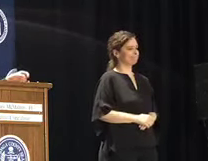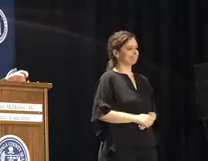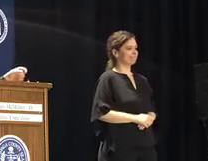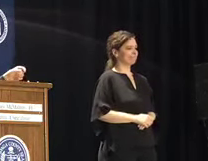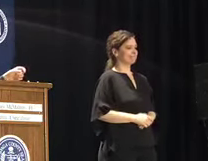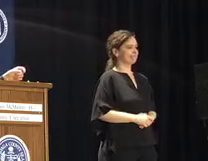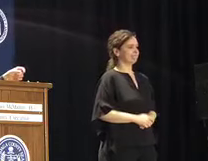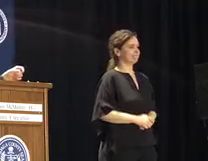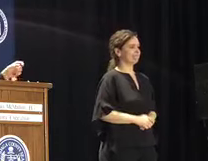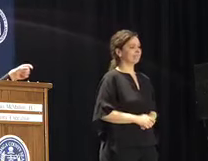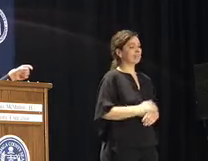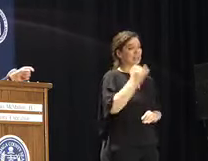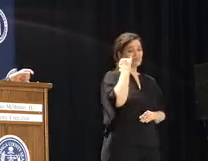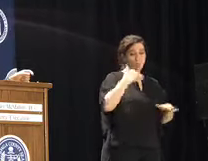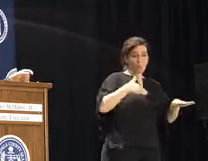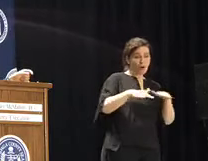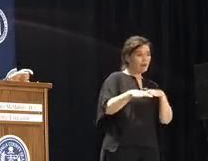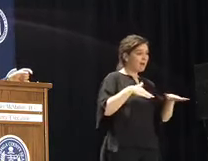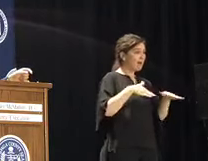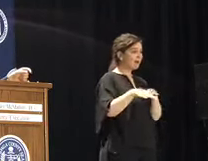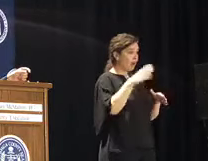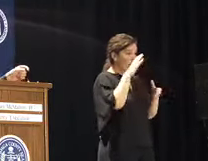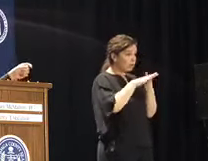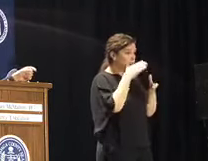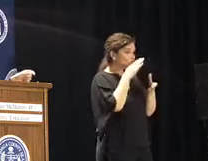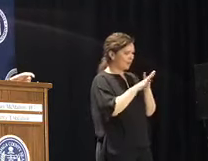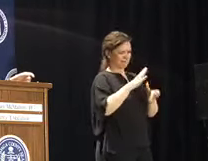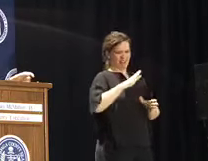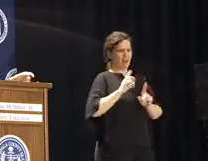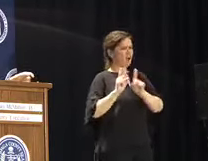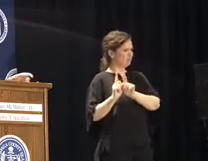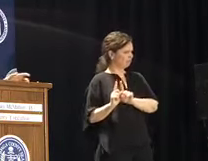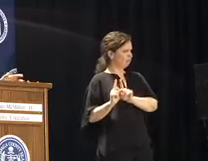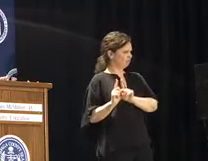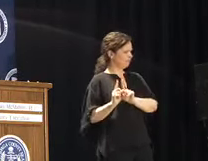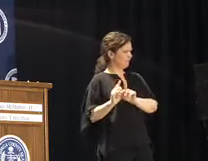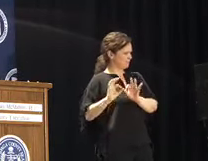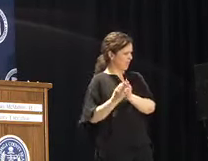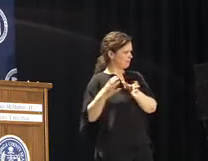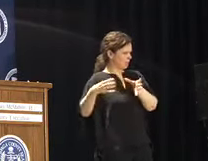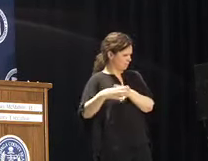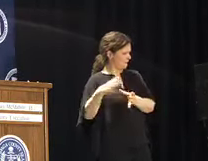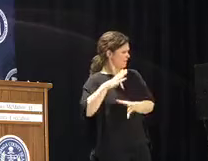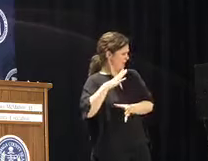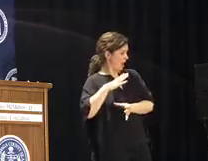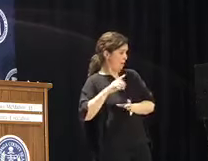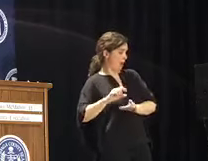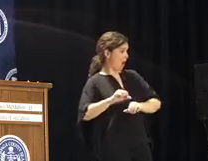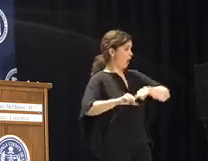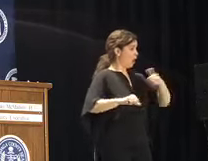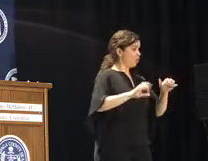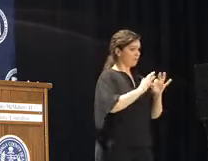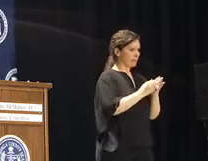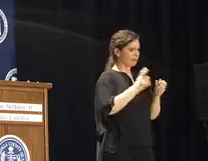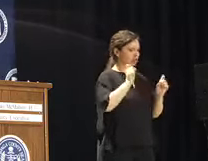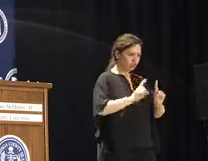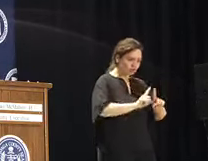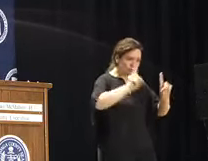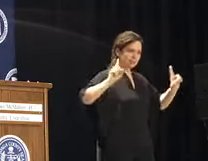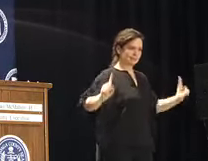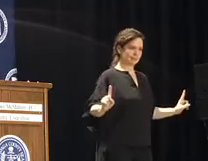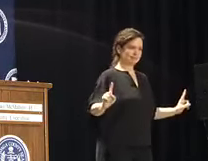a walk with your significant other or your children, whereas if you were exposed to something,